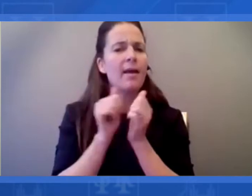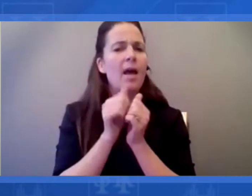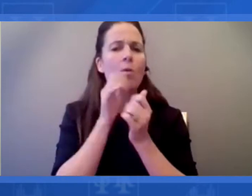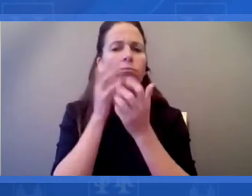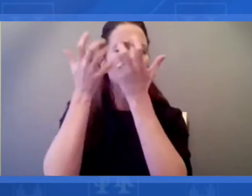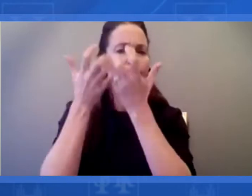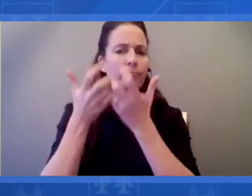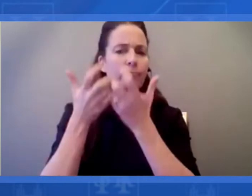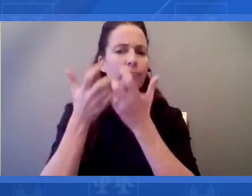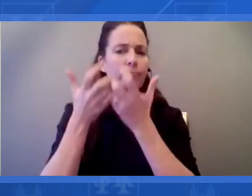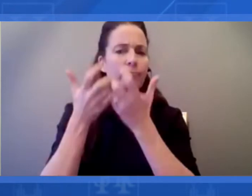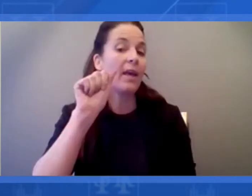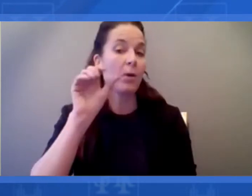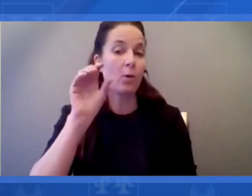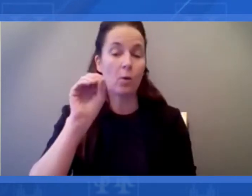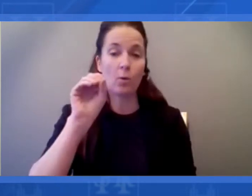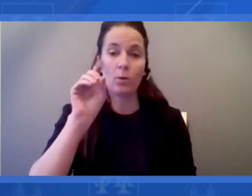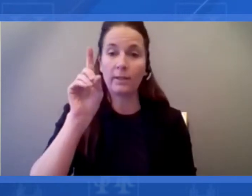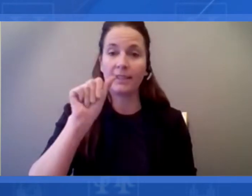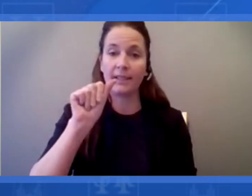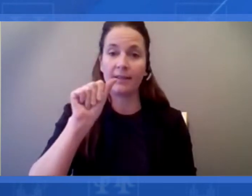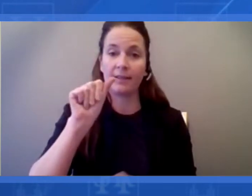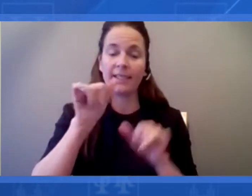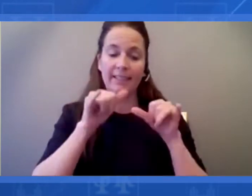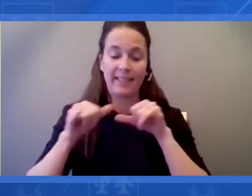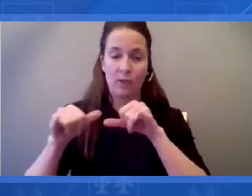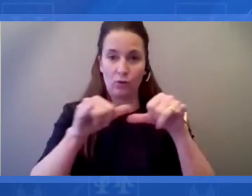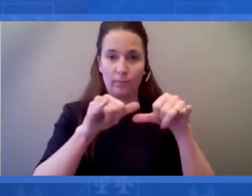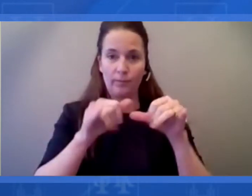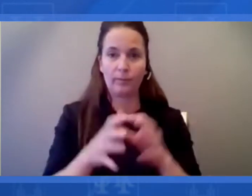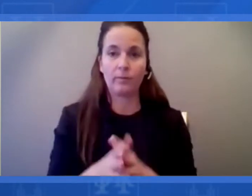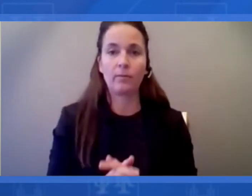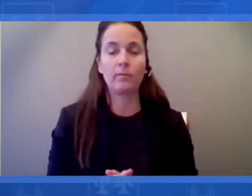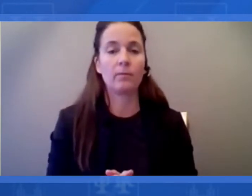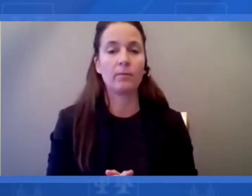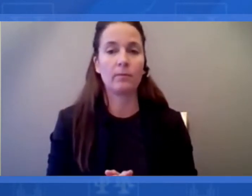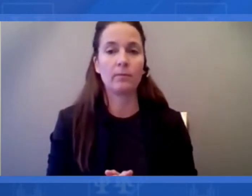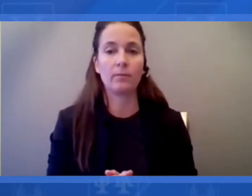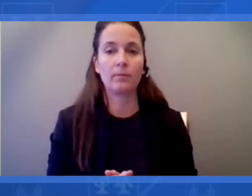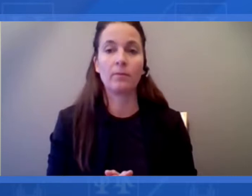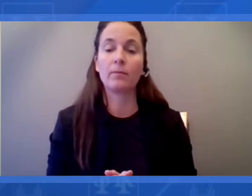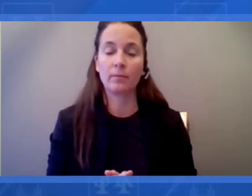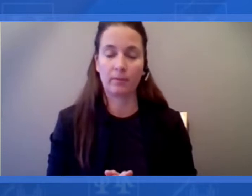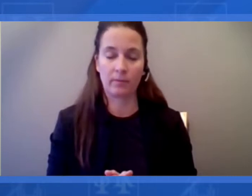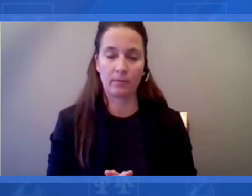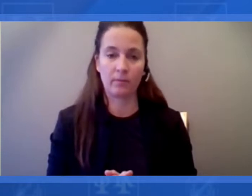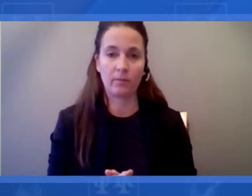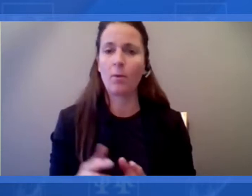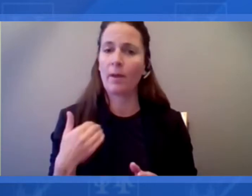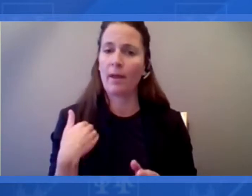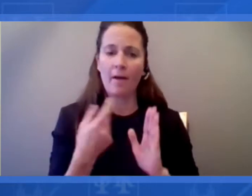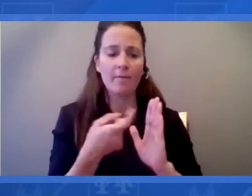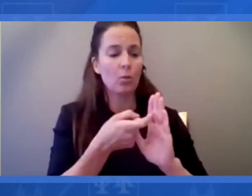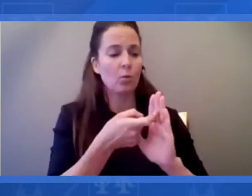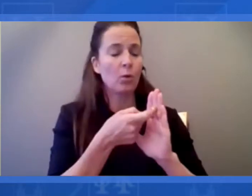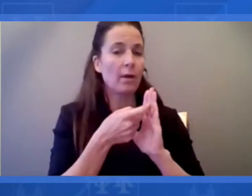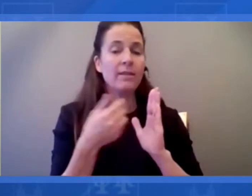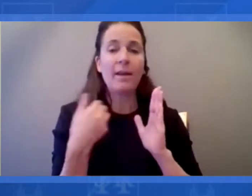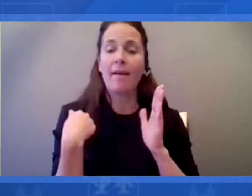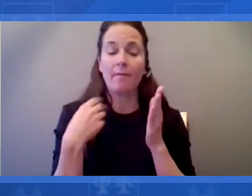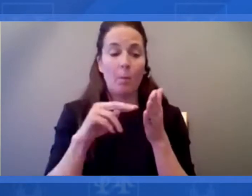standards. First of all, there is a requirement and purpose for this meeting.